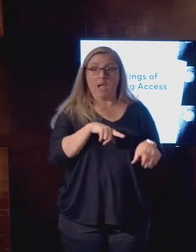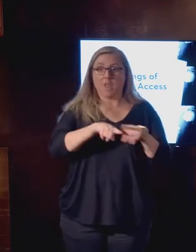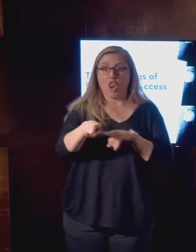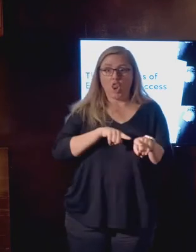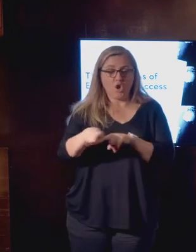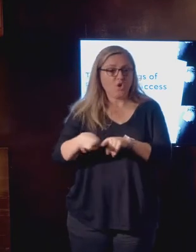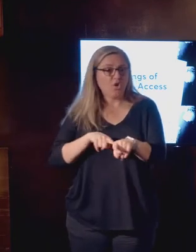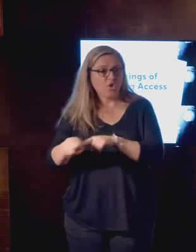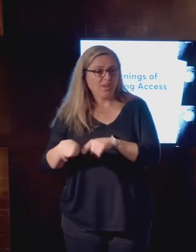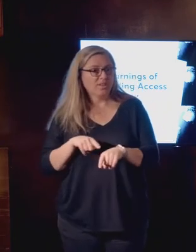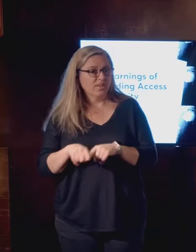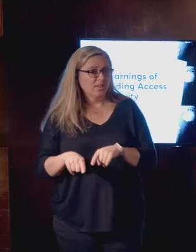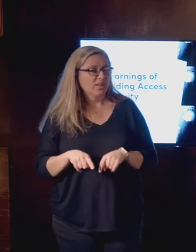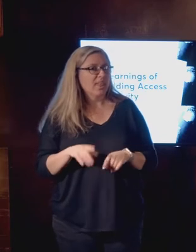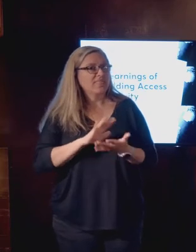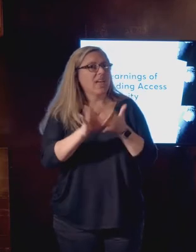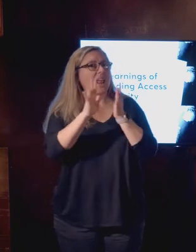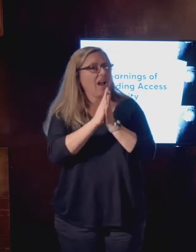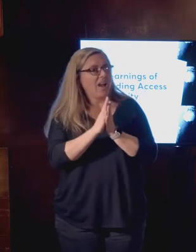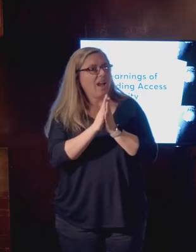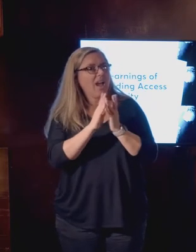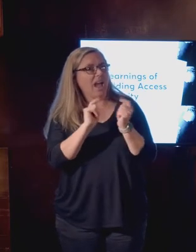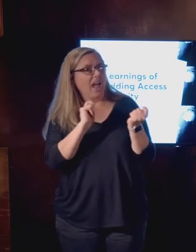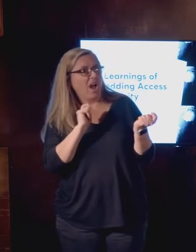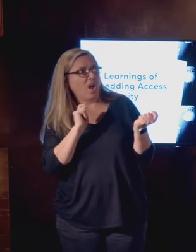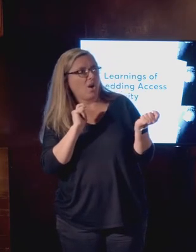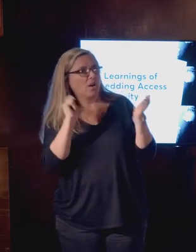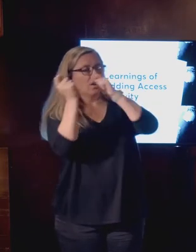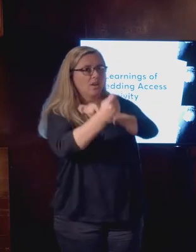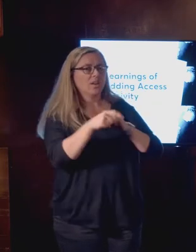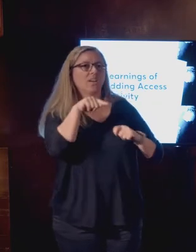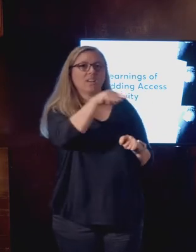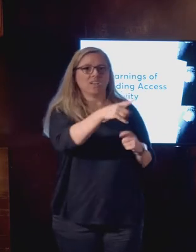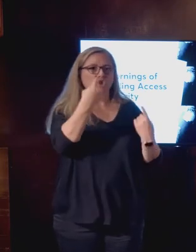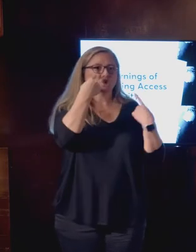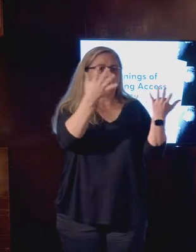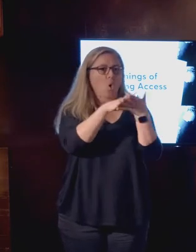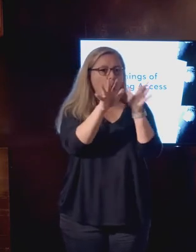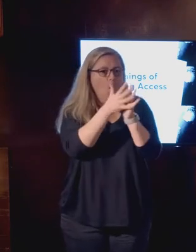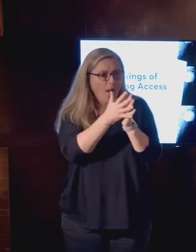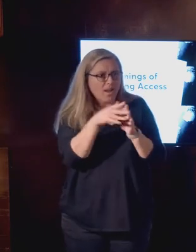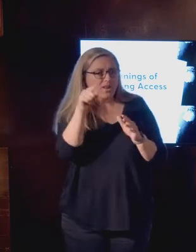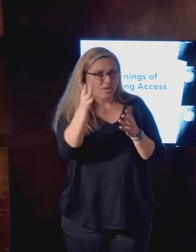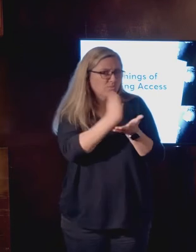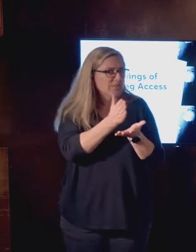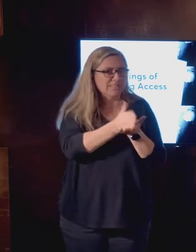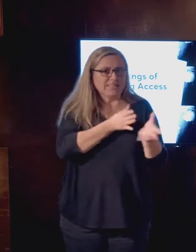they kind of shaped how the whole show was discovered. I just think it just allows for great flexibility in how you